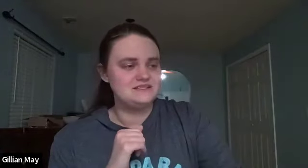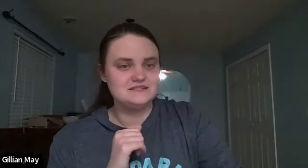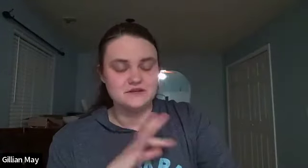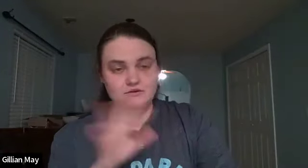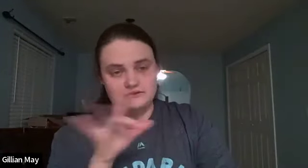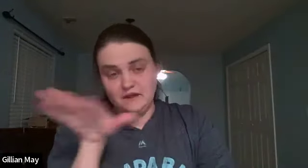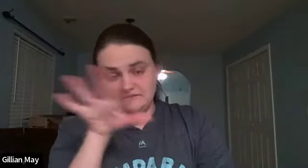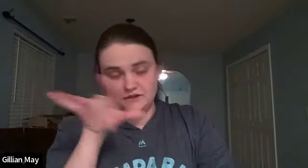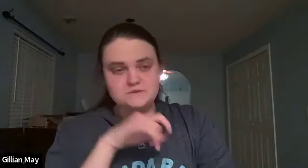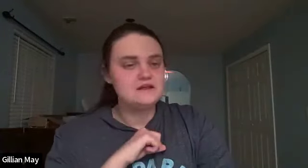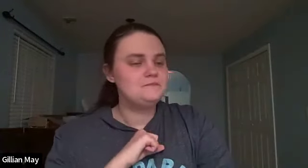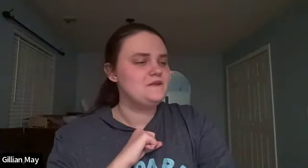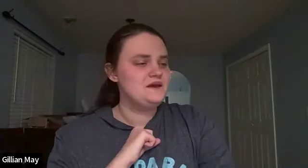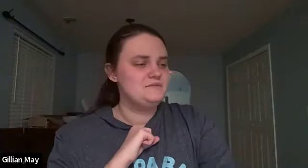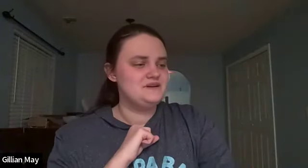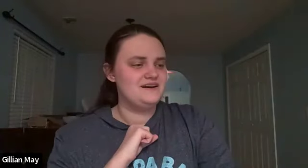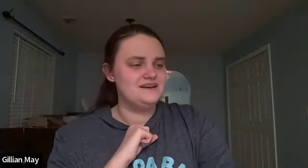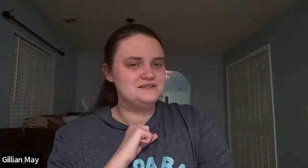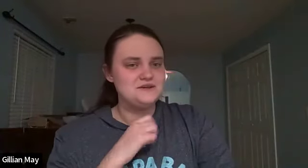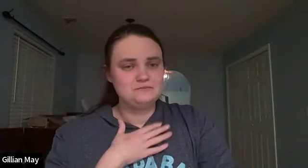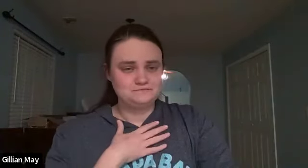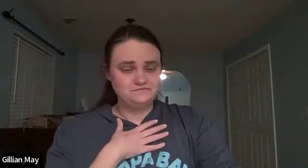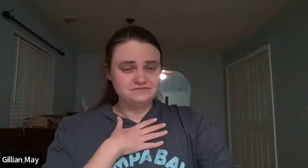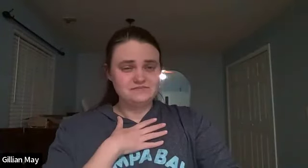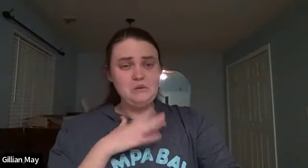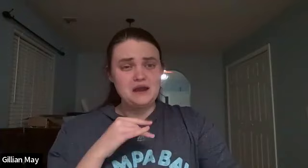and finger spelling because when I